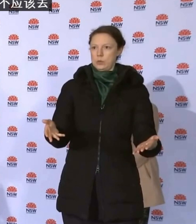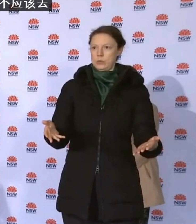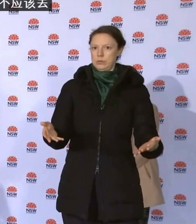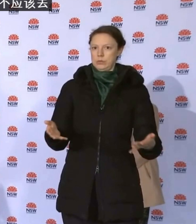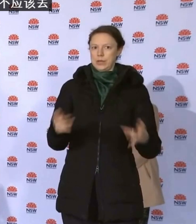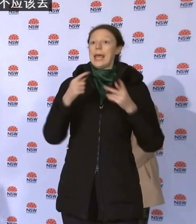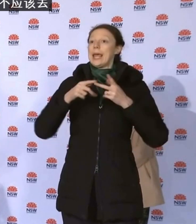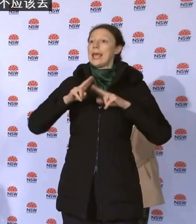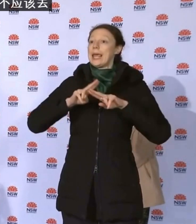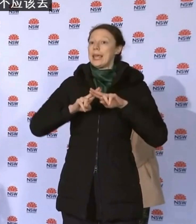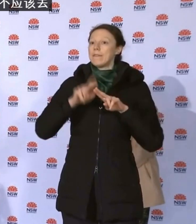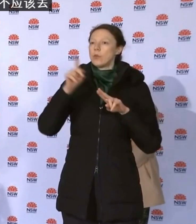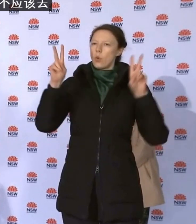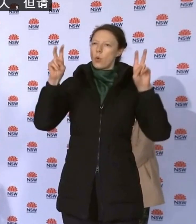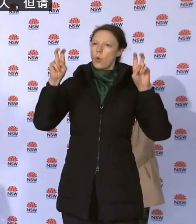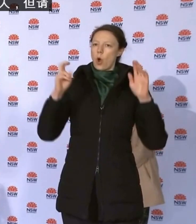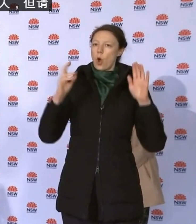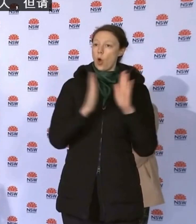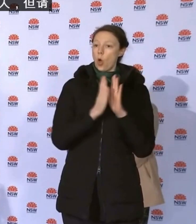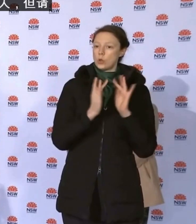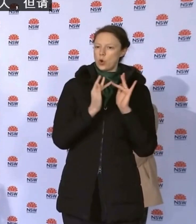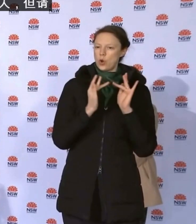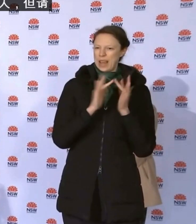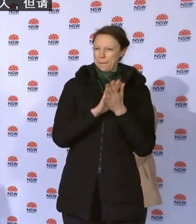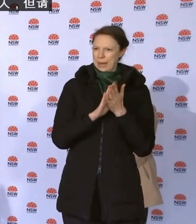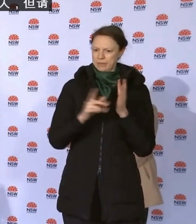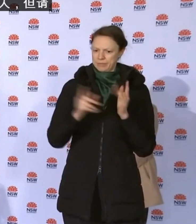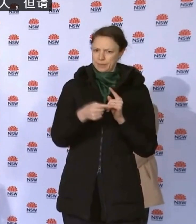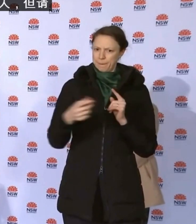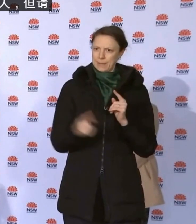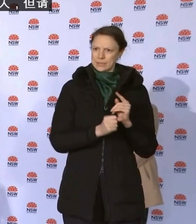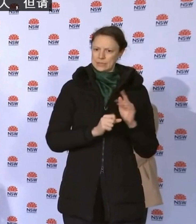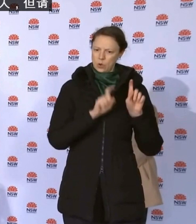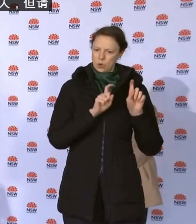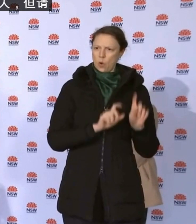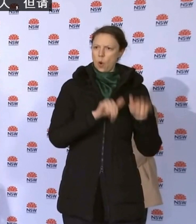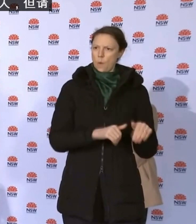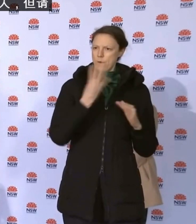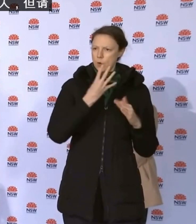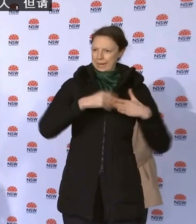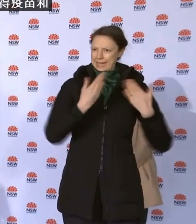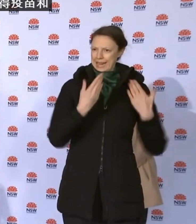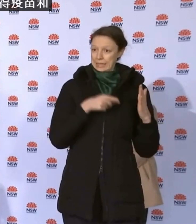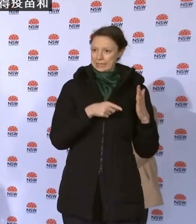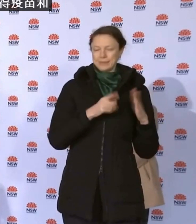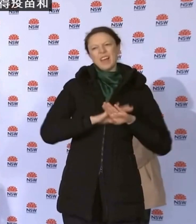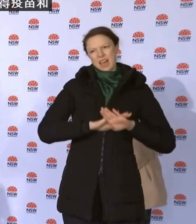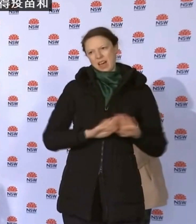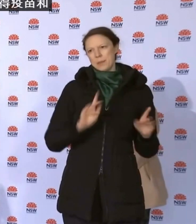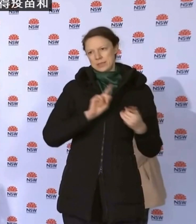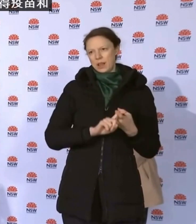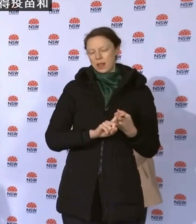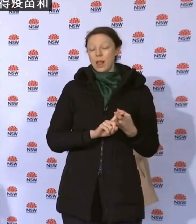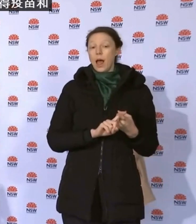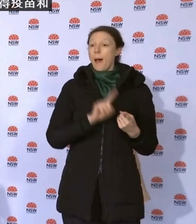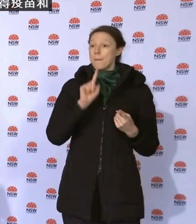if you're a close contact or you've been designated as a casual contact, but please go and get